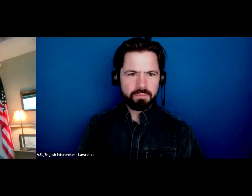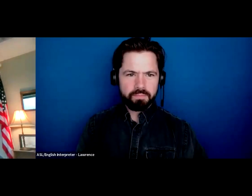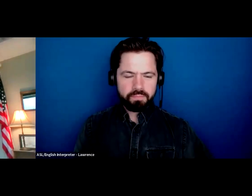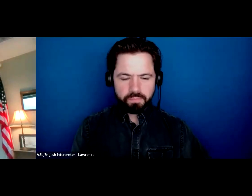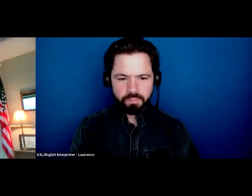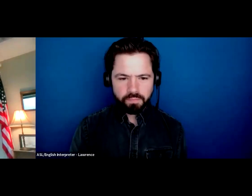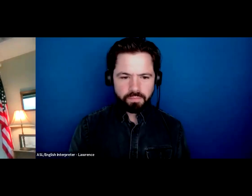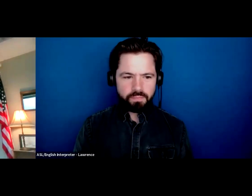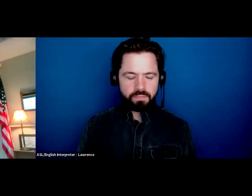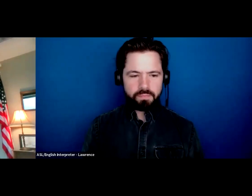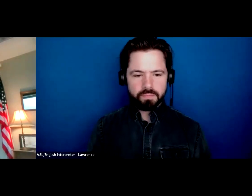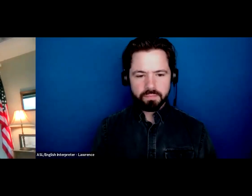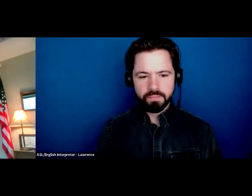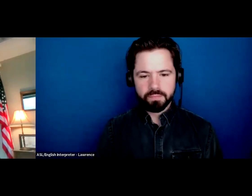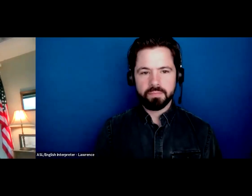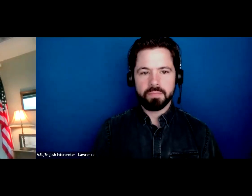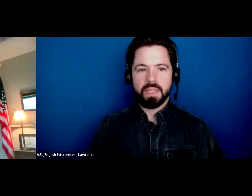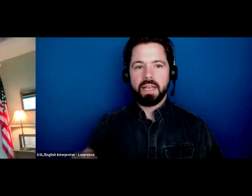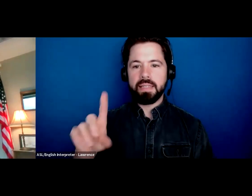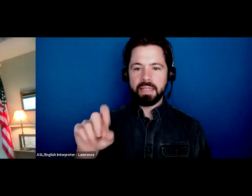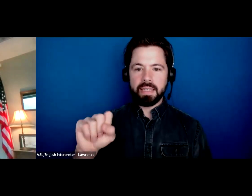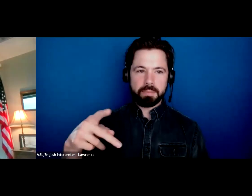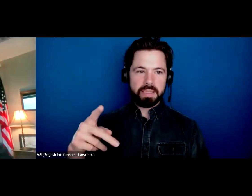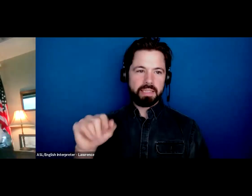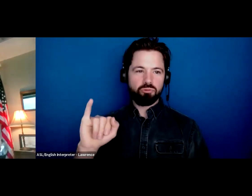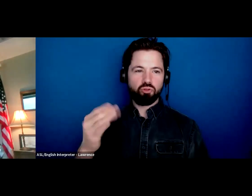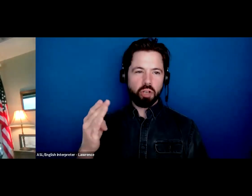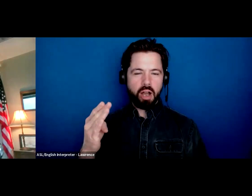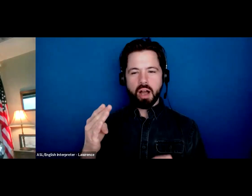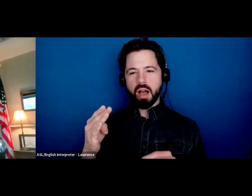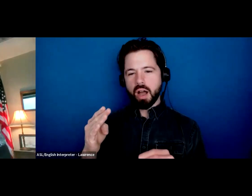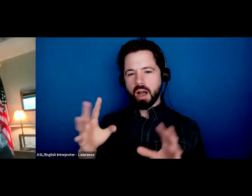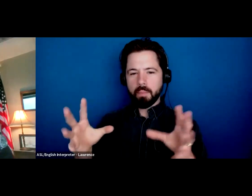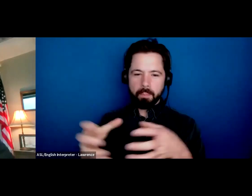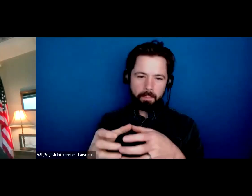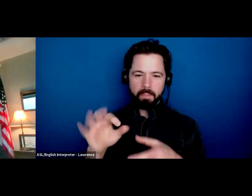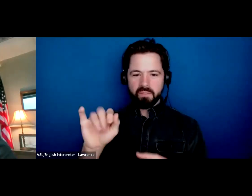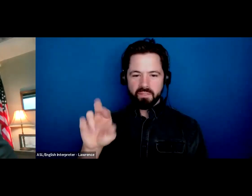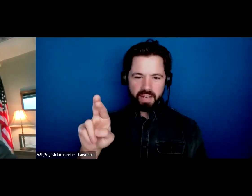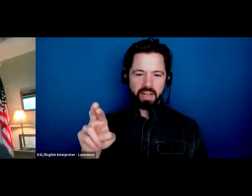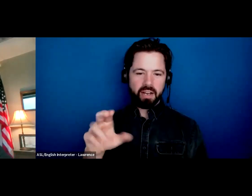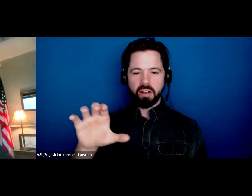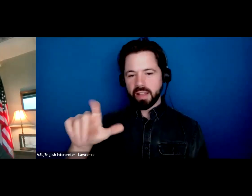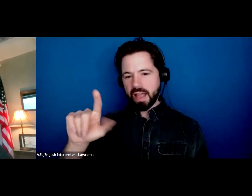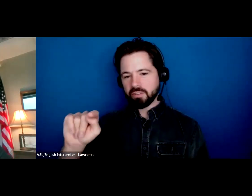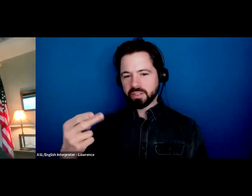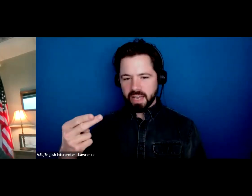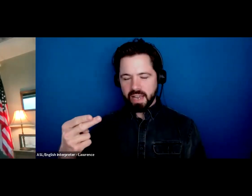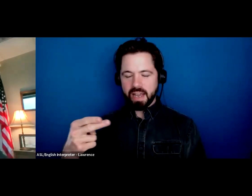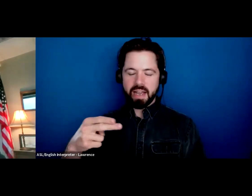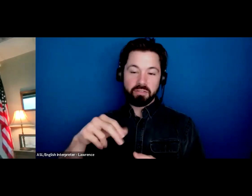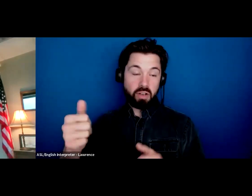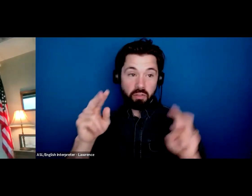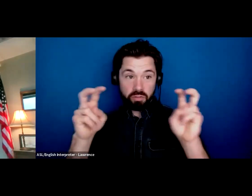let's see. And then the DSP collaborative job fairs, and then I'll talk a little bit about CalTASH as well, and then any other topics that